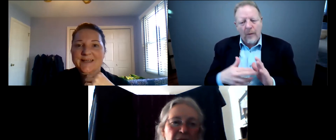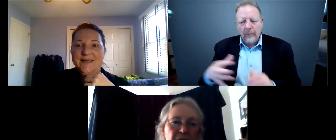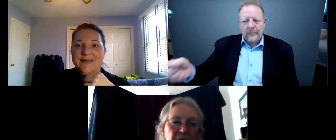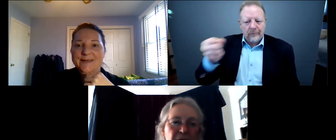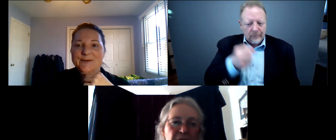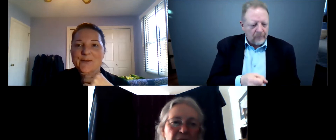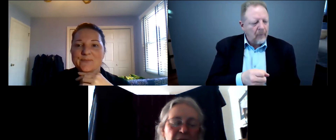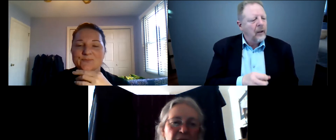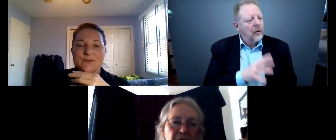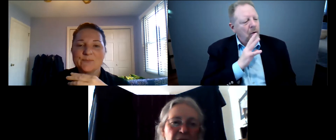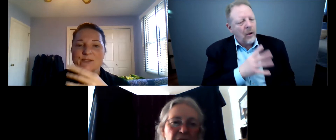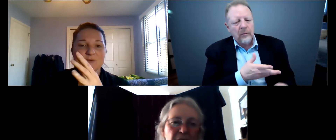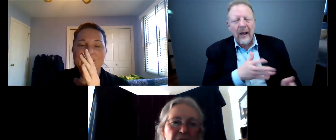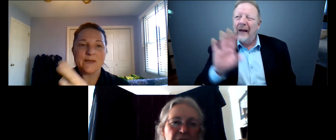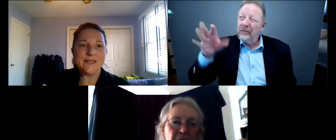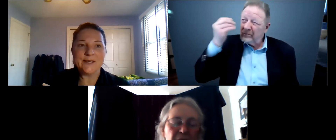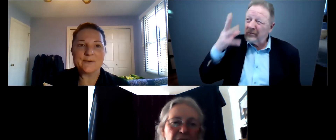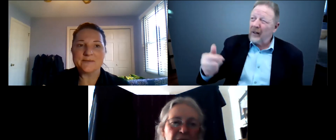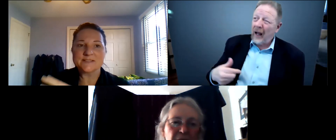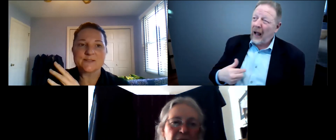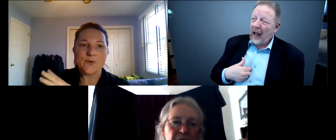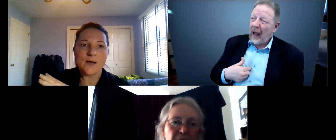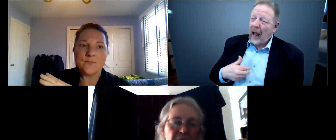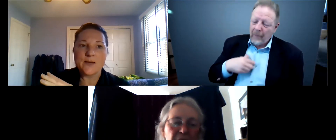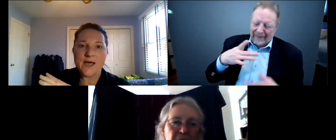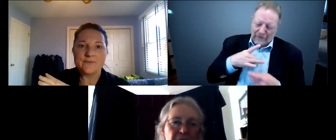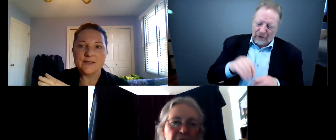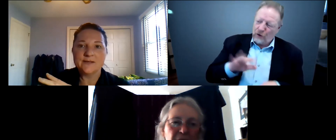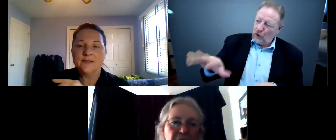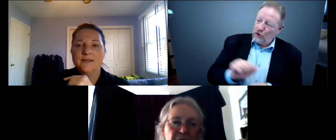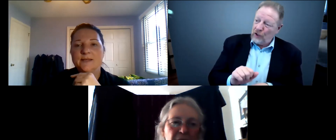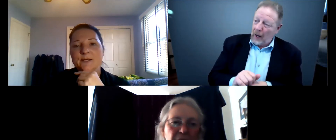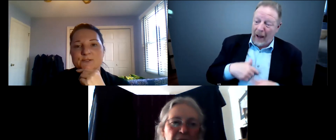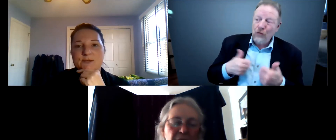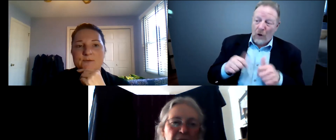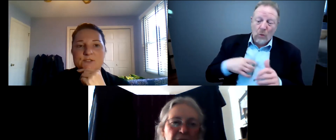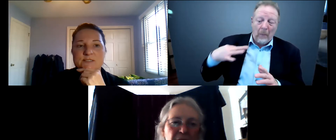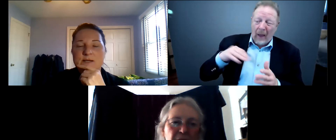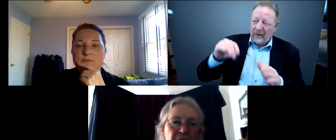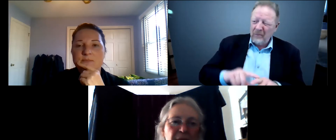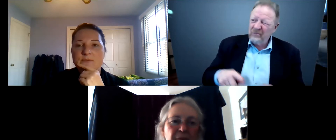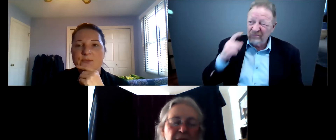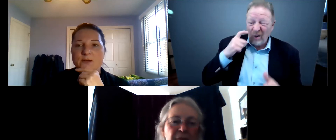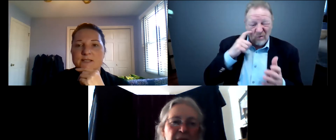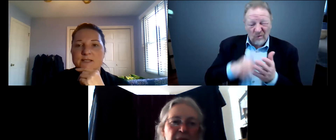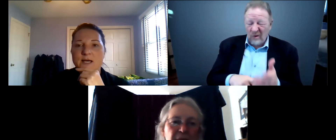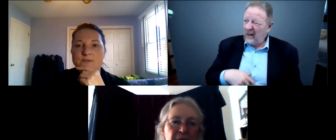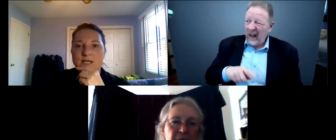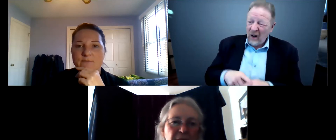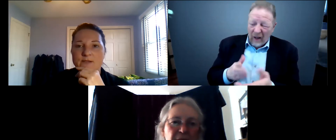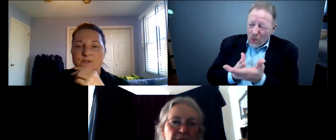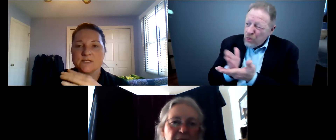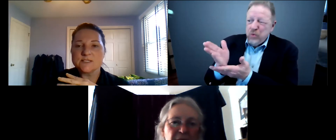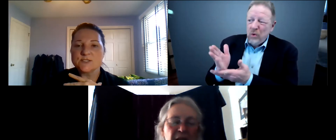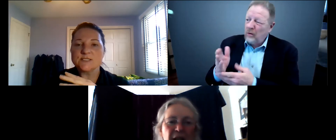and say, hey, I'm interviewing here and this is the problem I'm having. So that was just some of the thoughts I